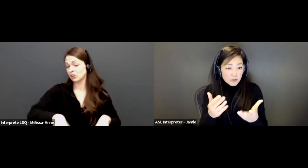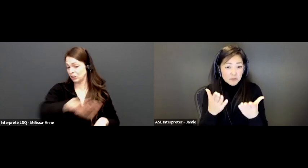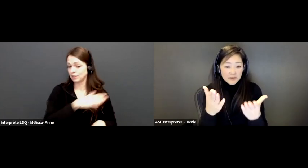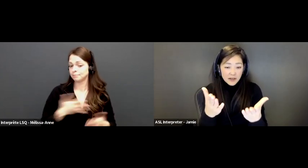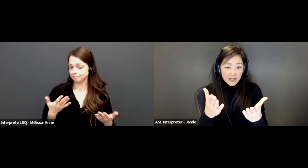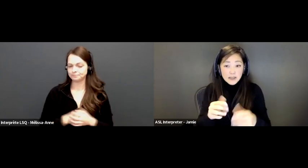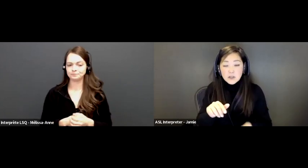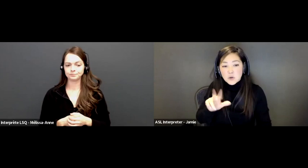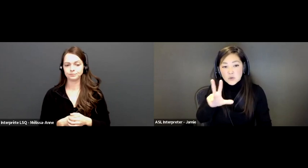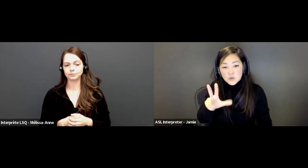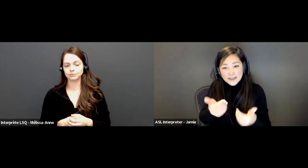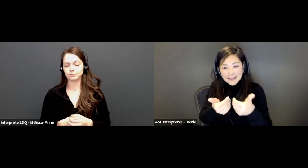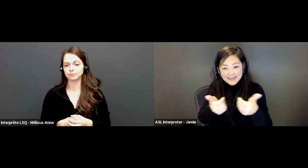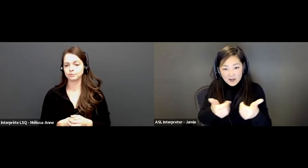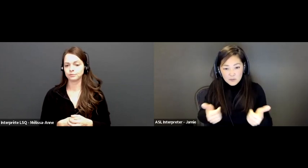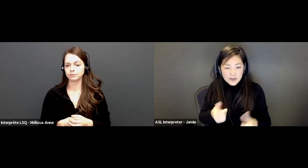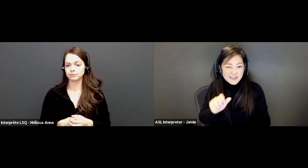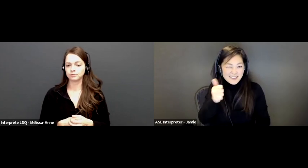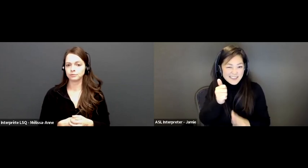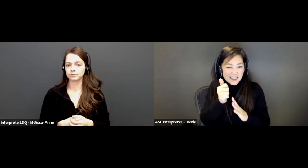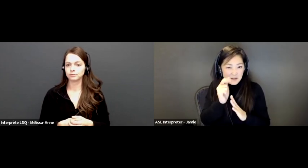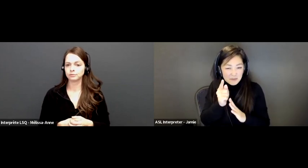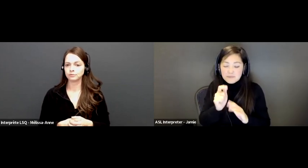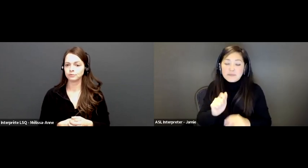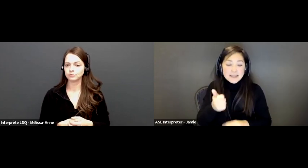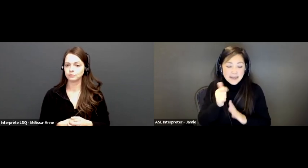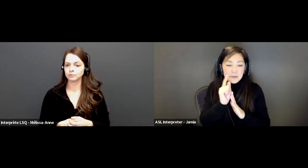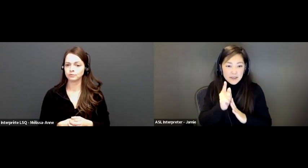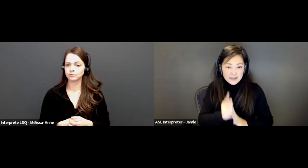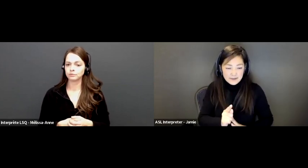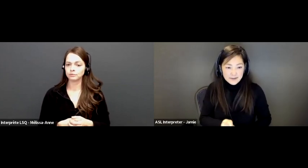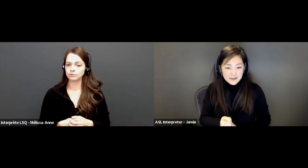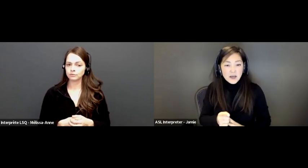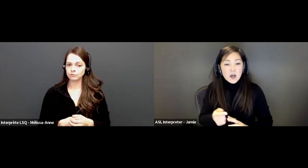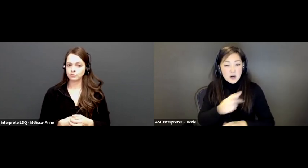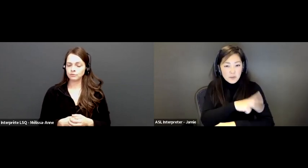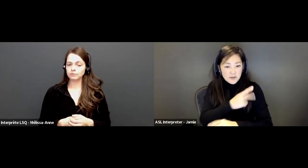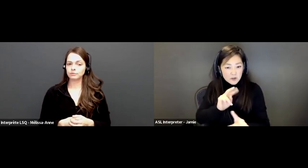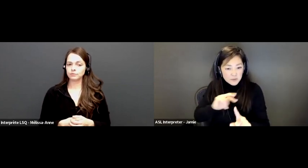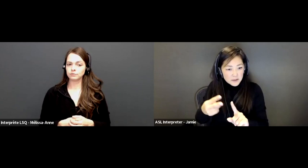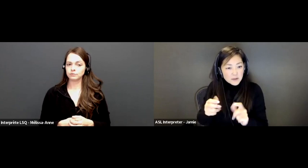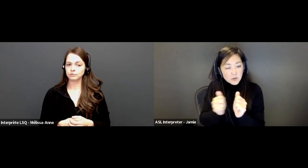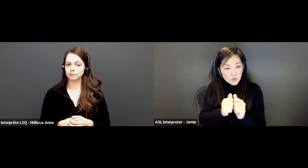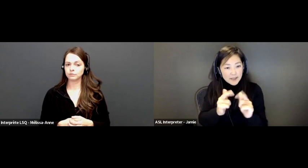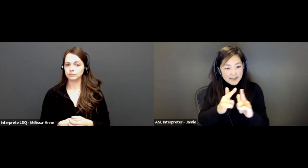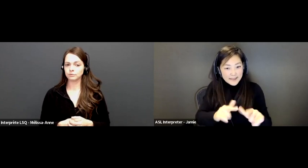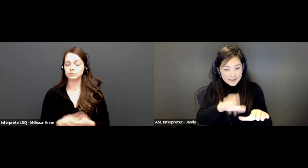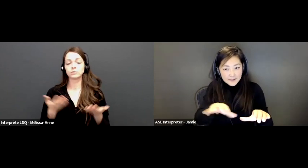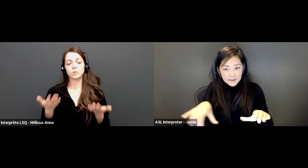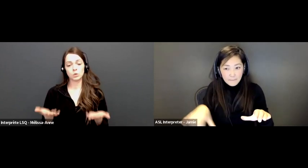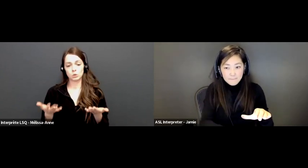in three separate 10-minute chunks, three provincial perspectives on the regulation of encampments.